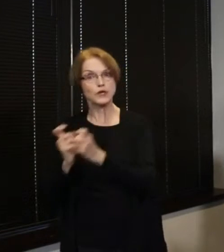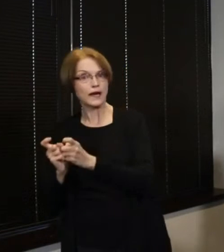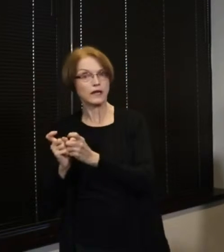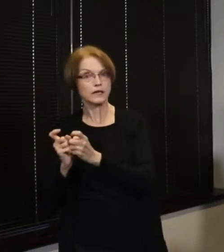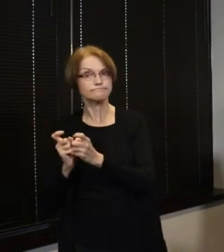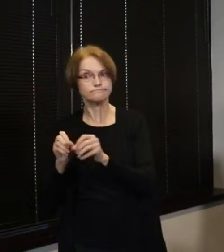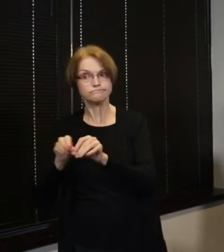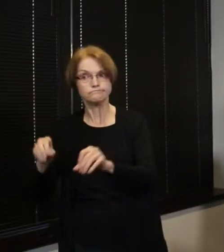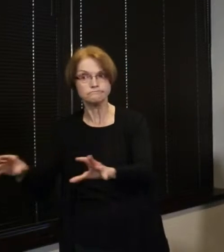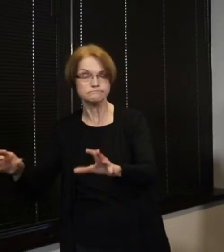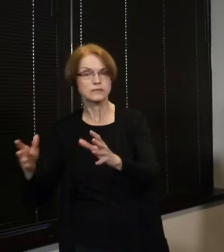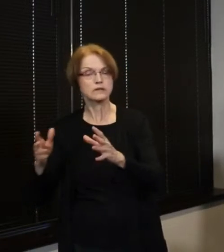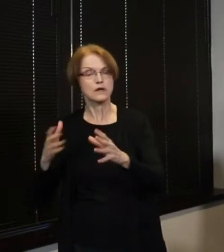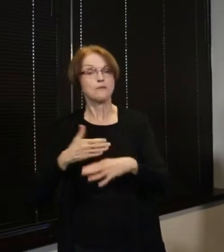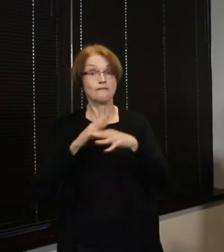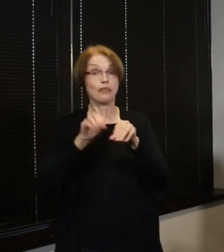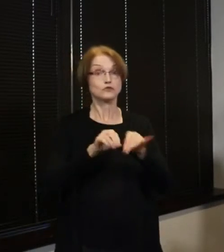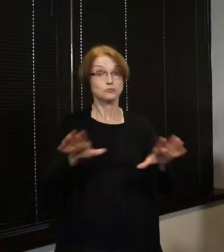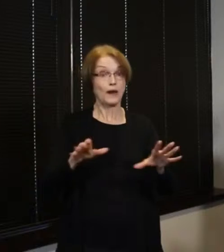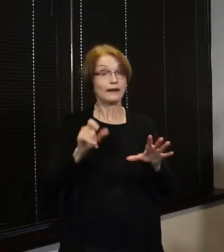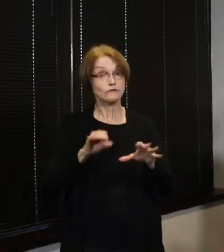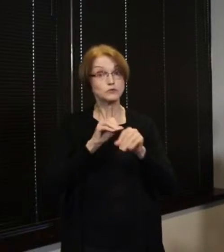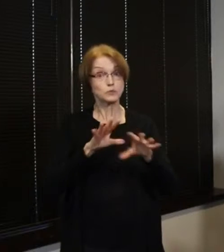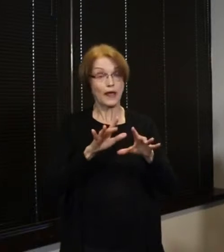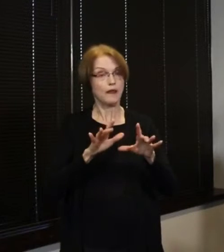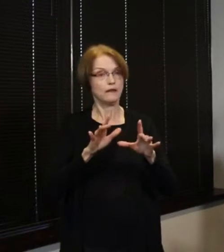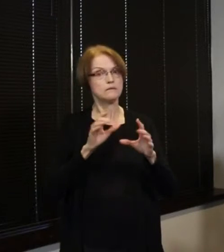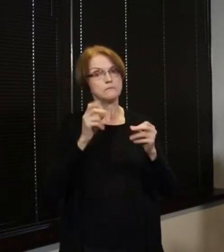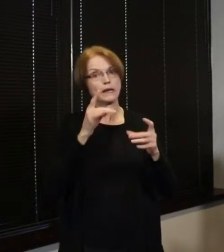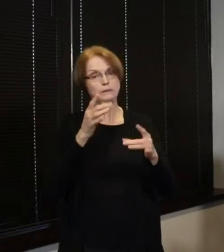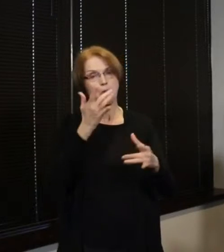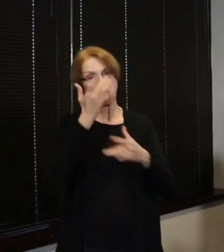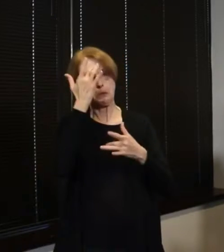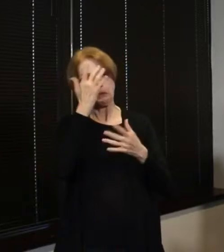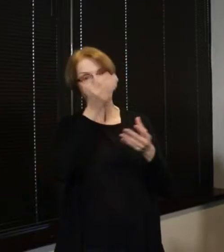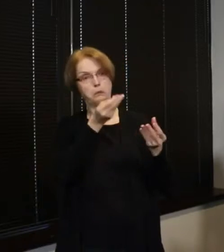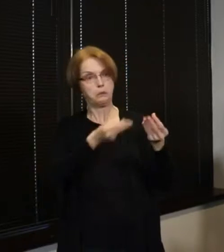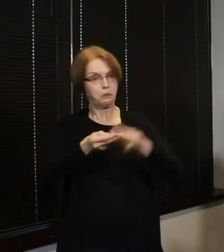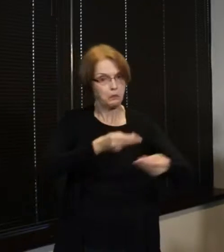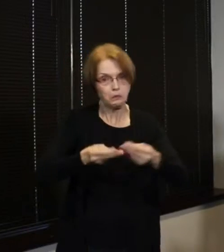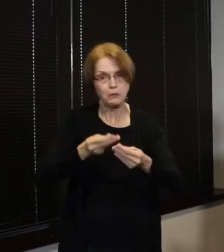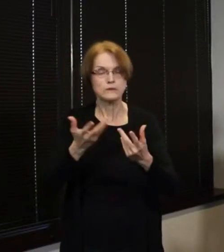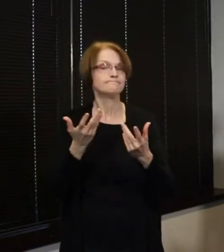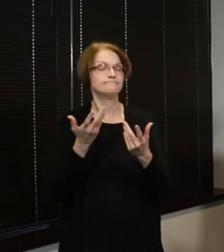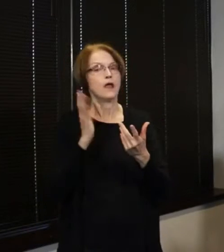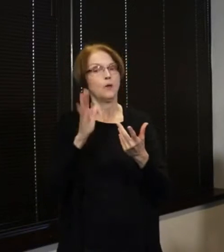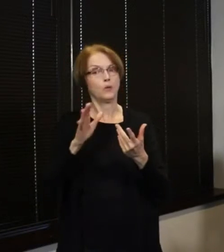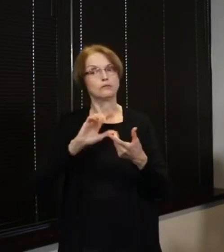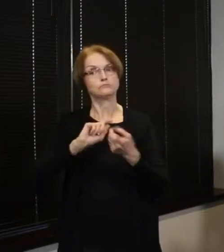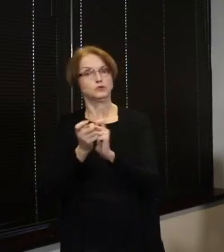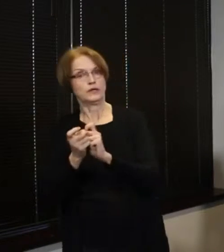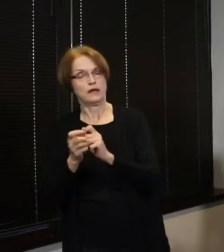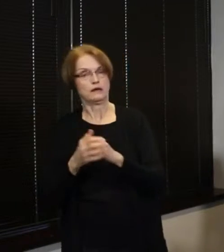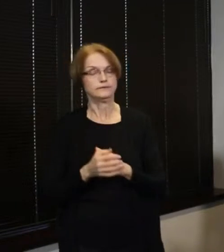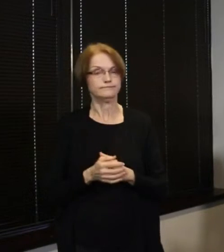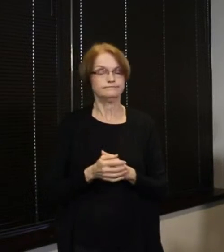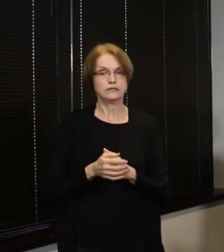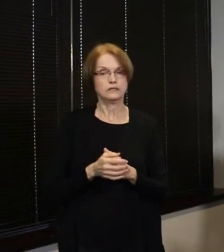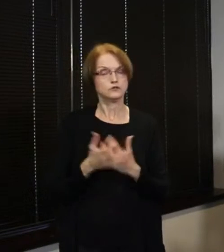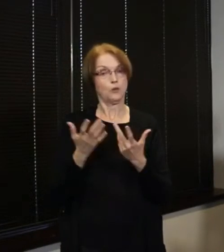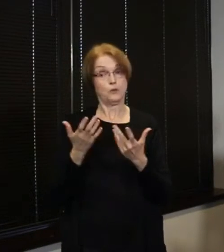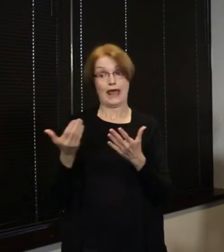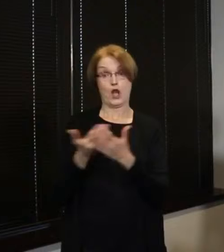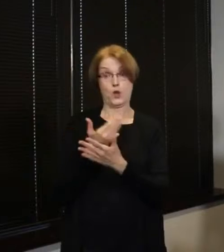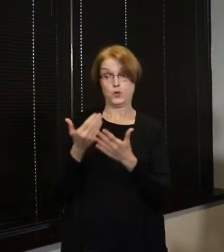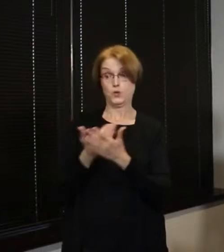how mutations happen, is when it spreads. This new strain is one more reason to keep our guard up as well, keep our